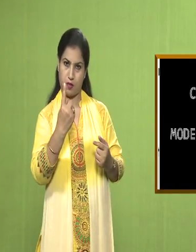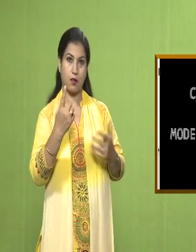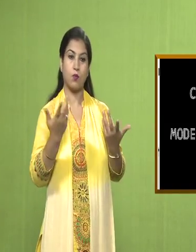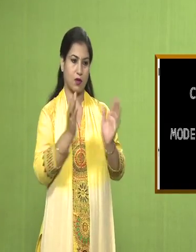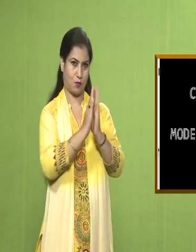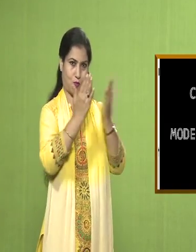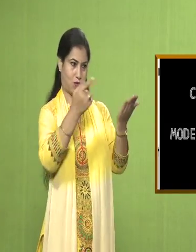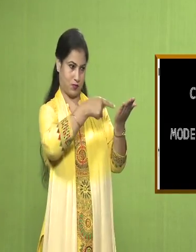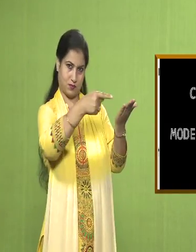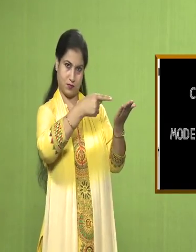chapter 3.